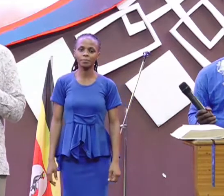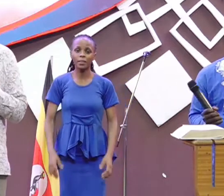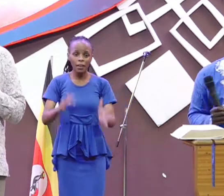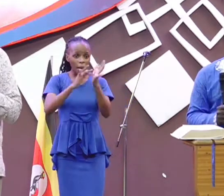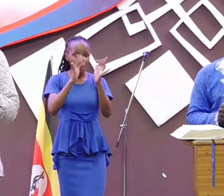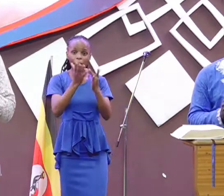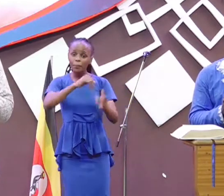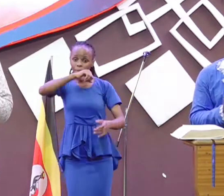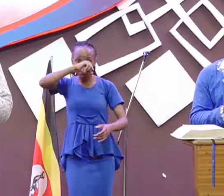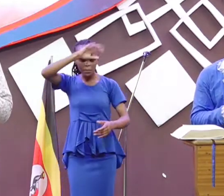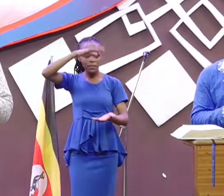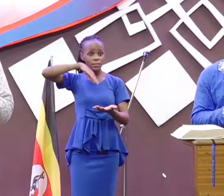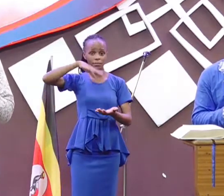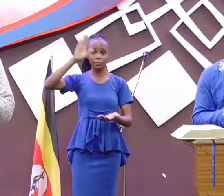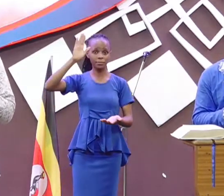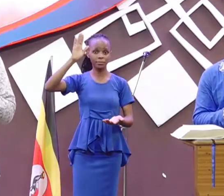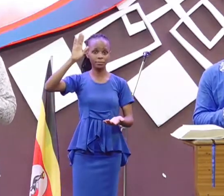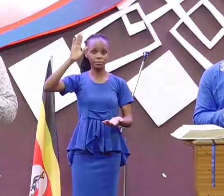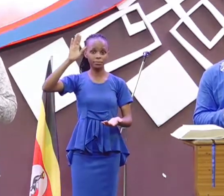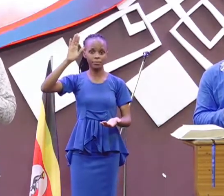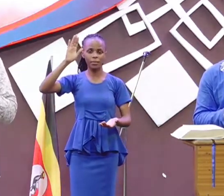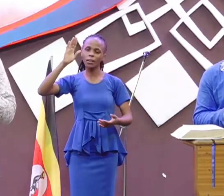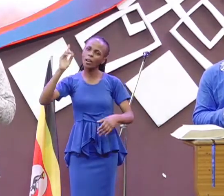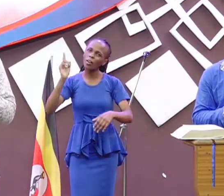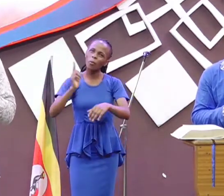well. The Bible is amazing.